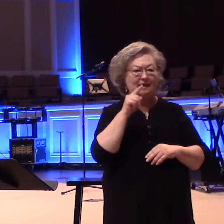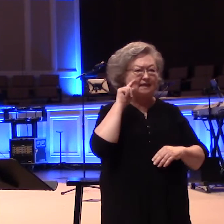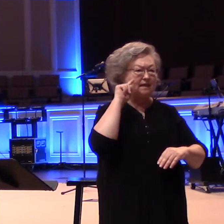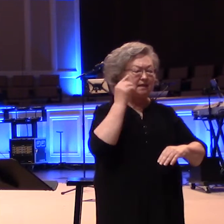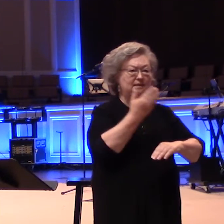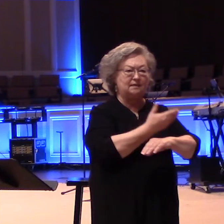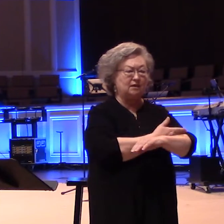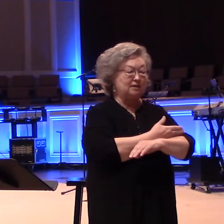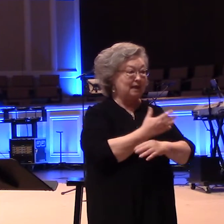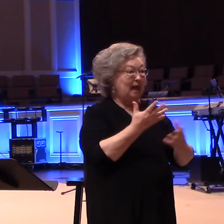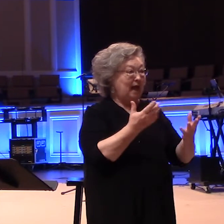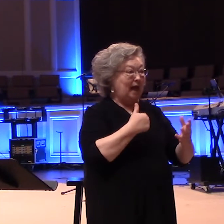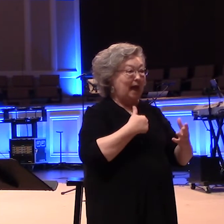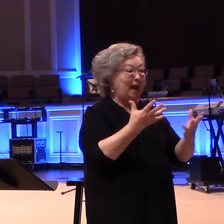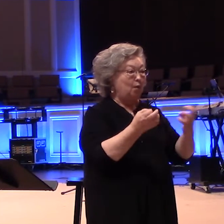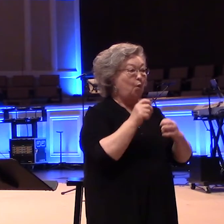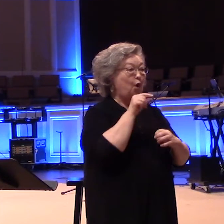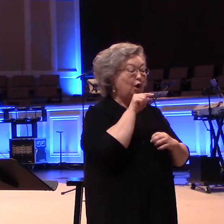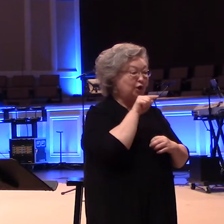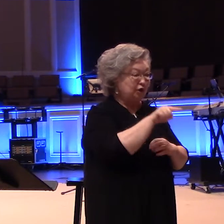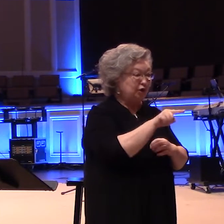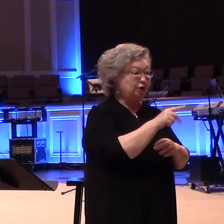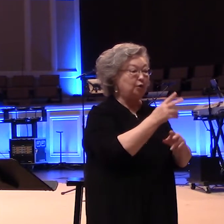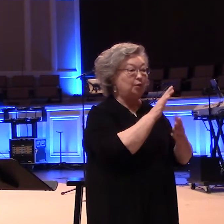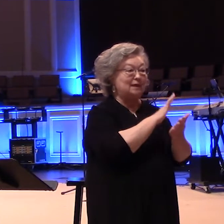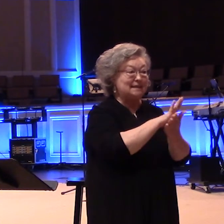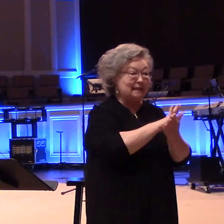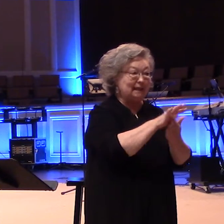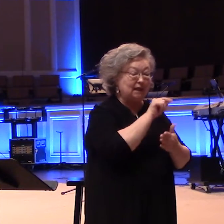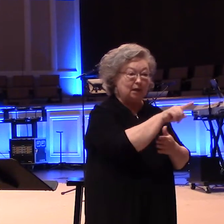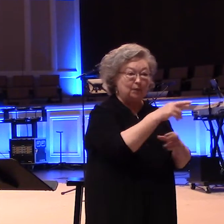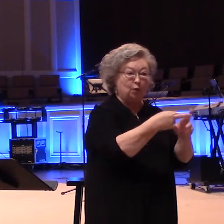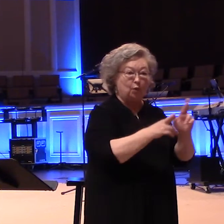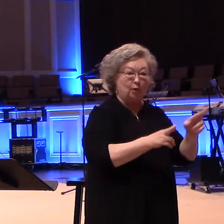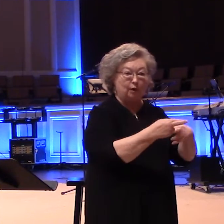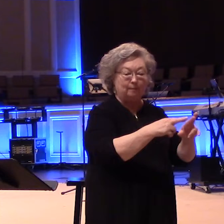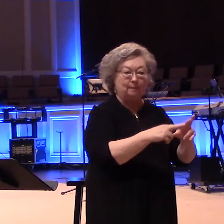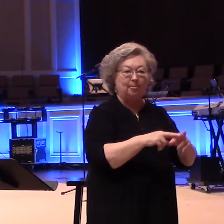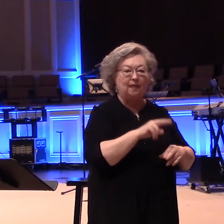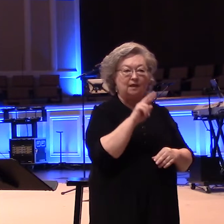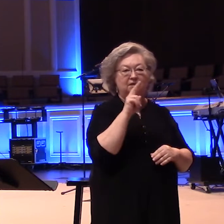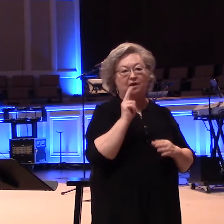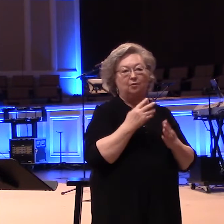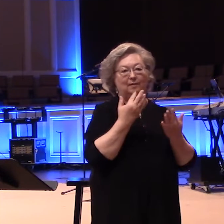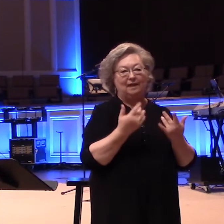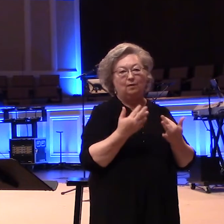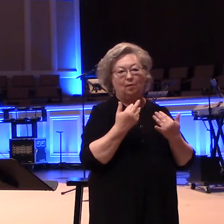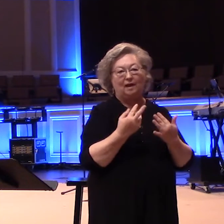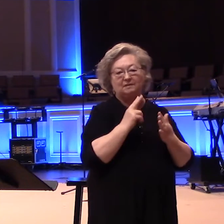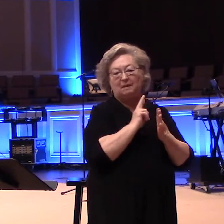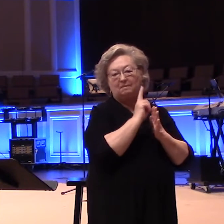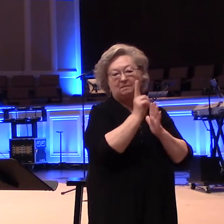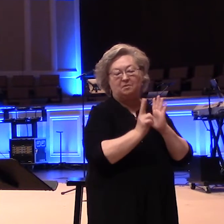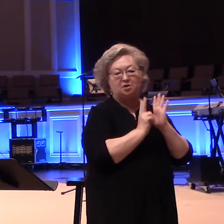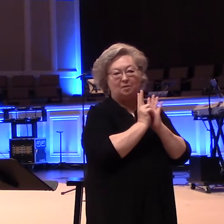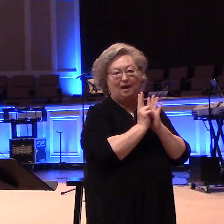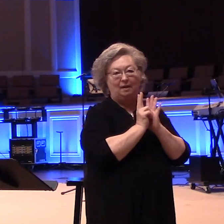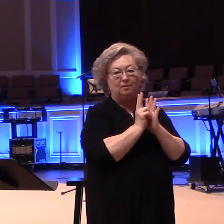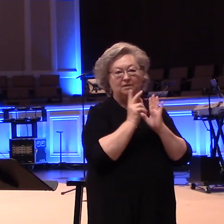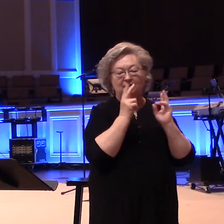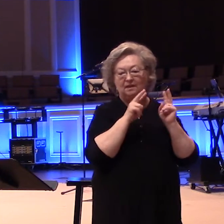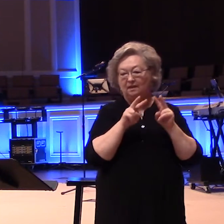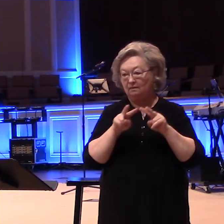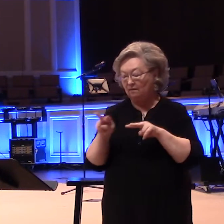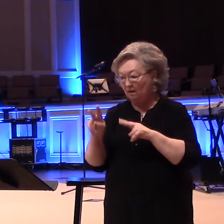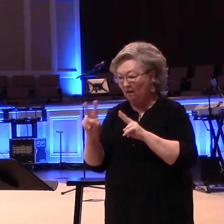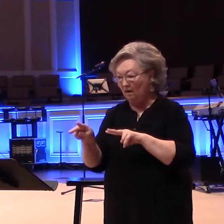back a couple of hours later and the room is still as messy as it was before. And he asks his congregation, what if my daughter says, well,